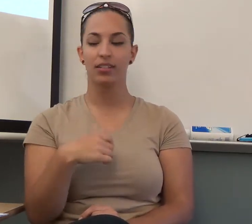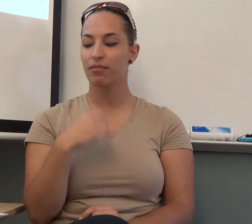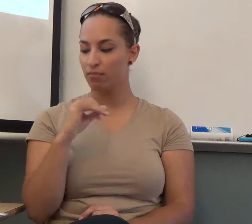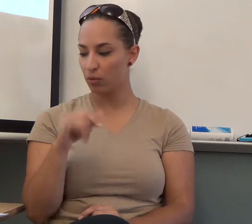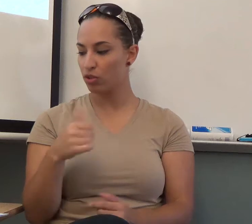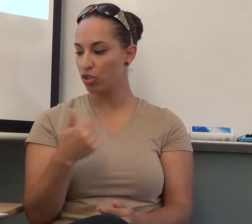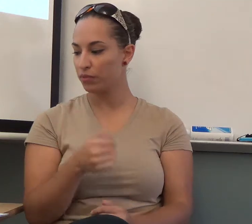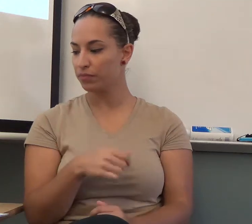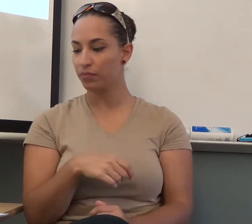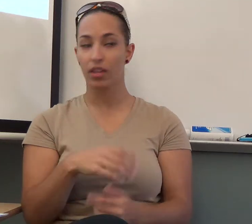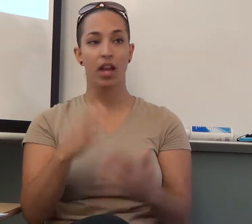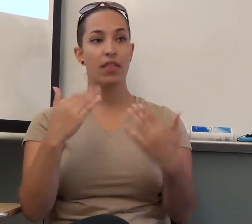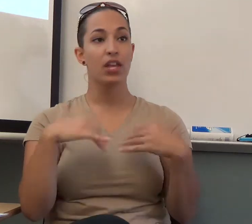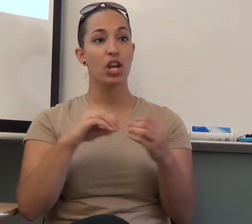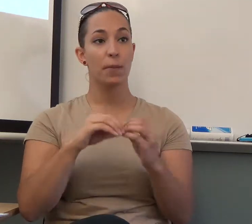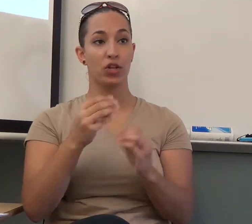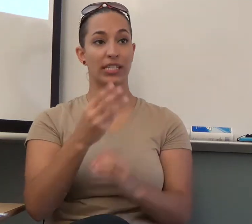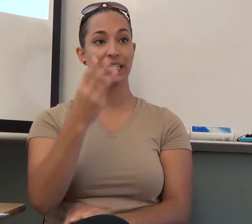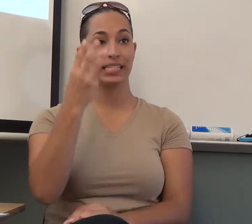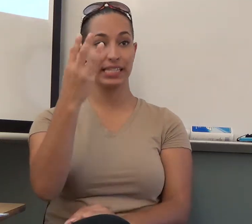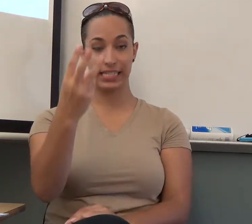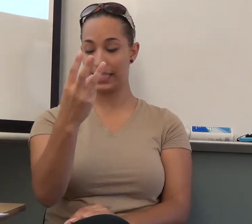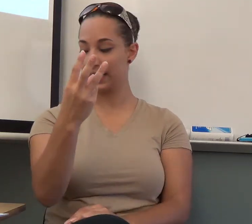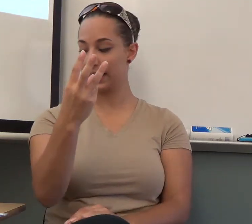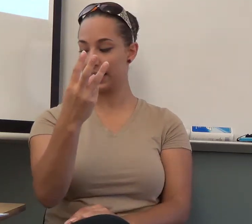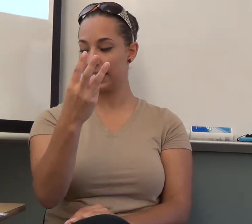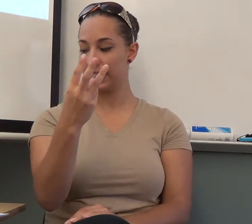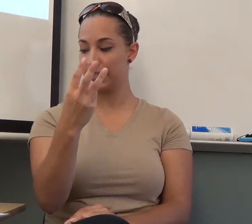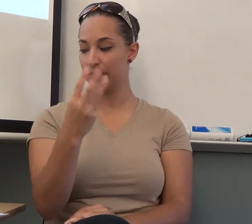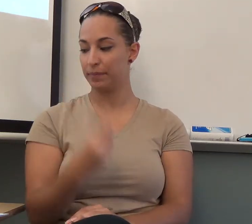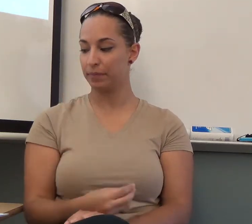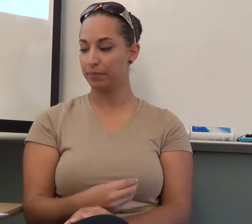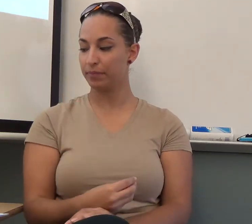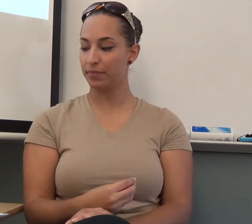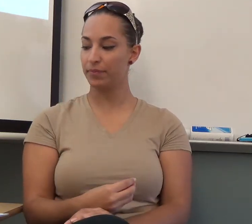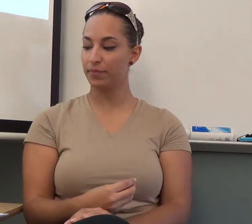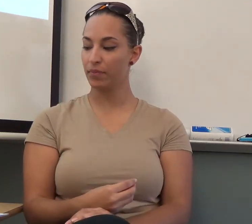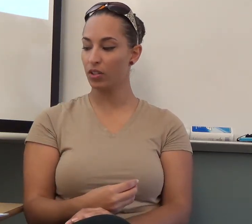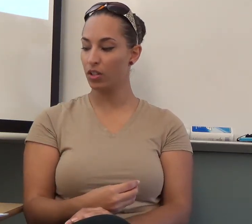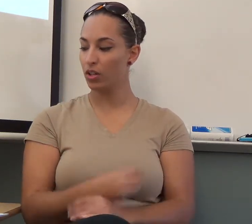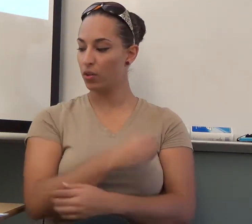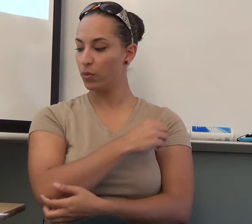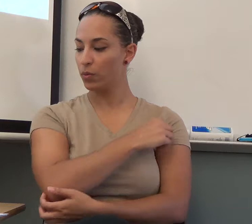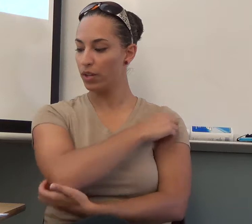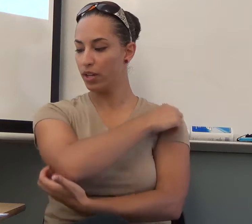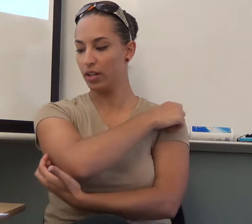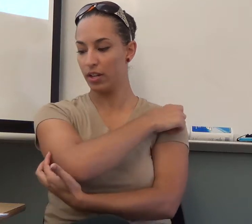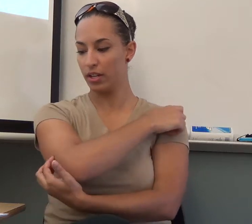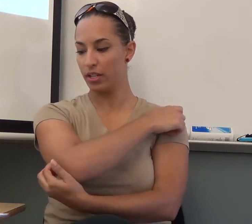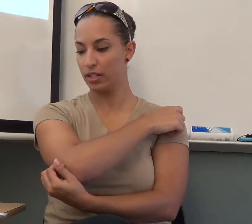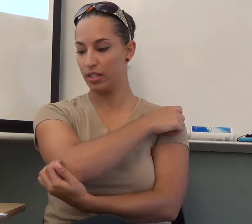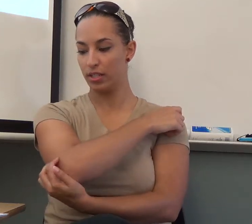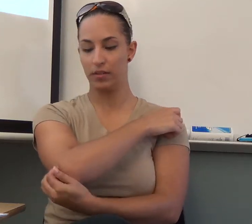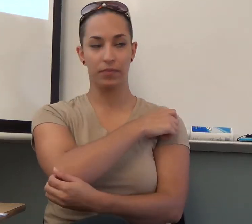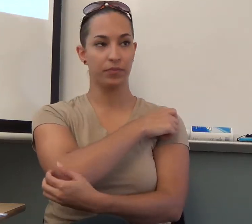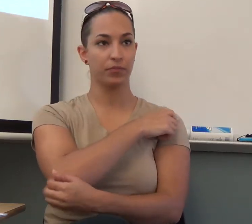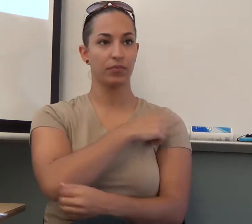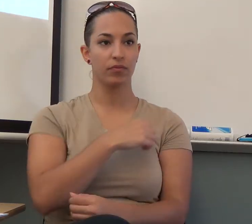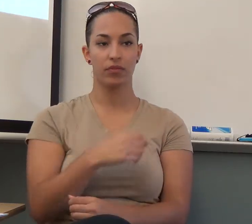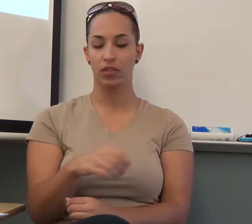And number 6. How about number 6? Jessica, would you take one for us today? Sure. Thank you. For years, scientists wondered